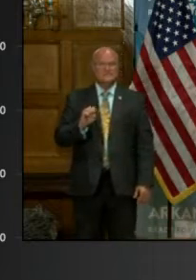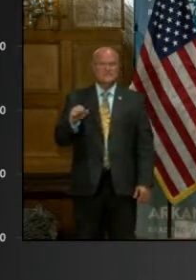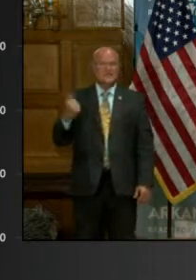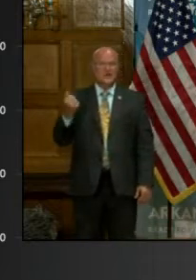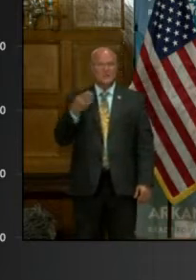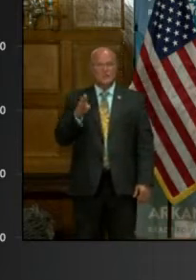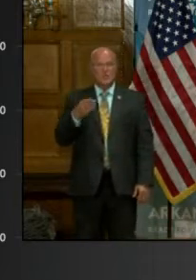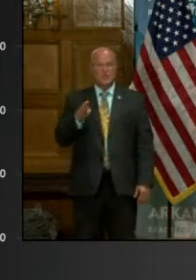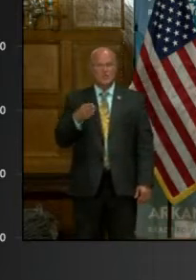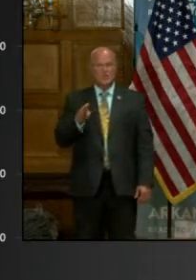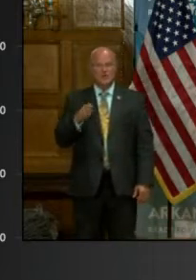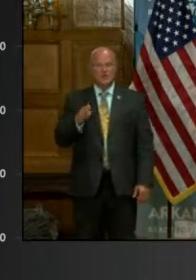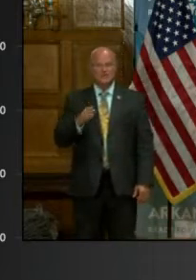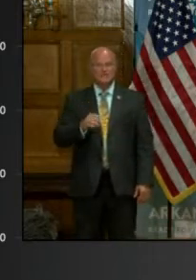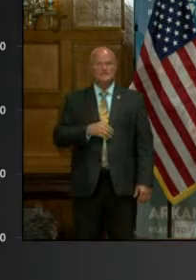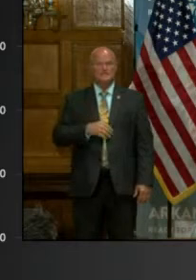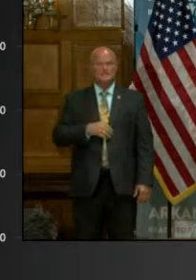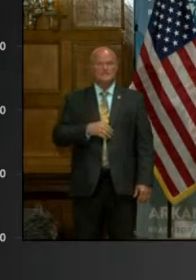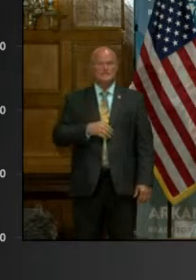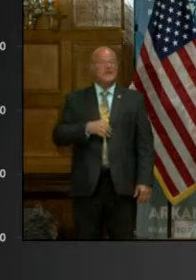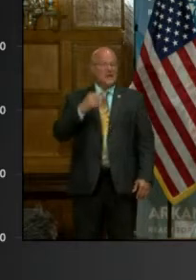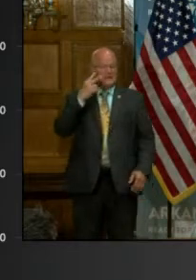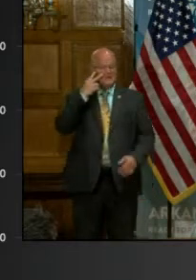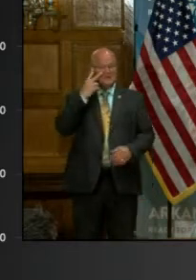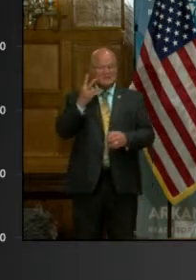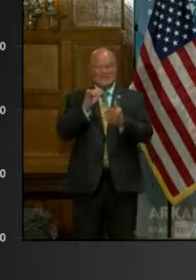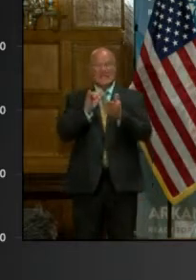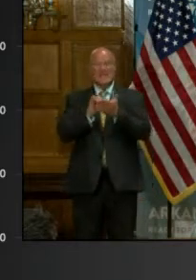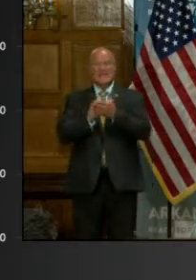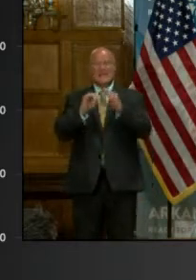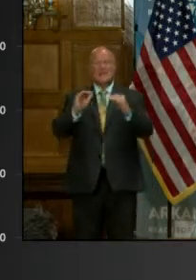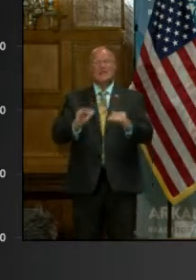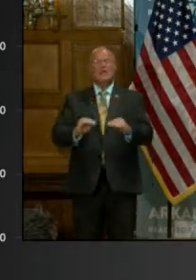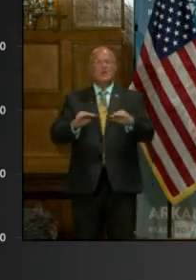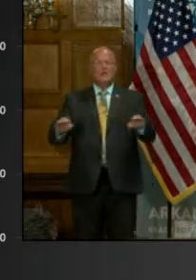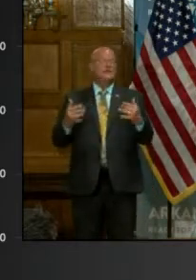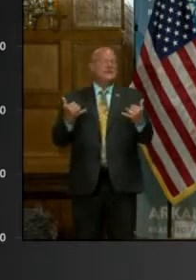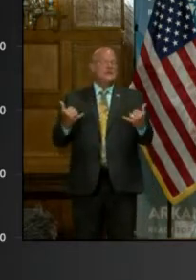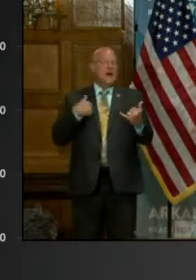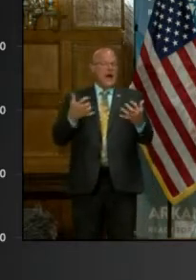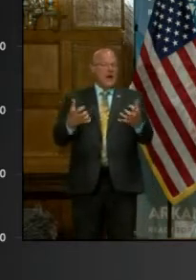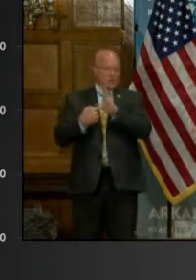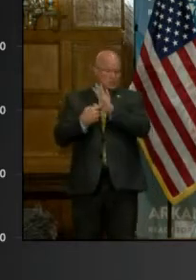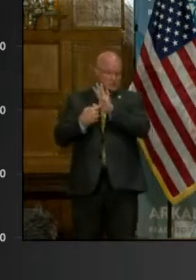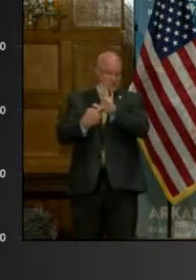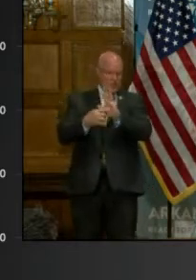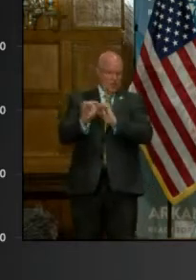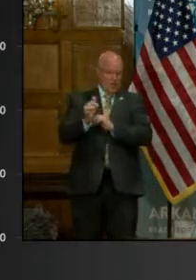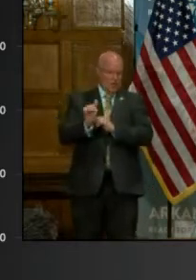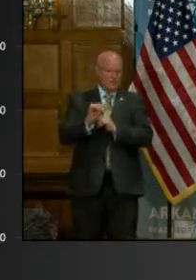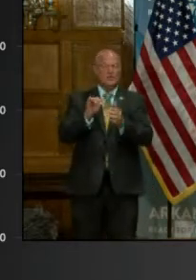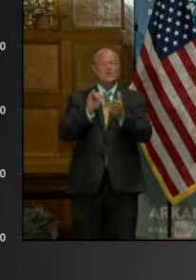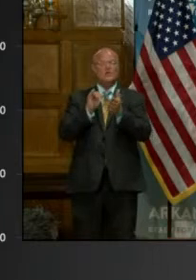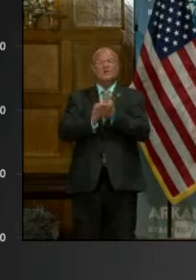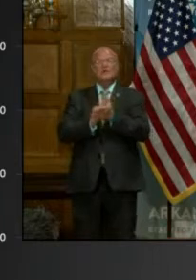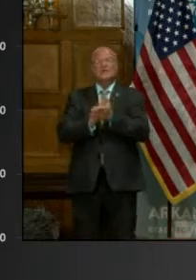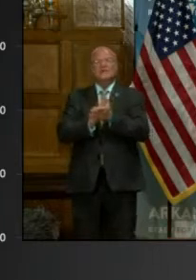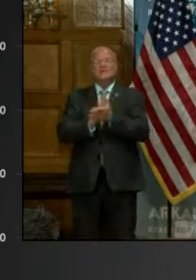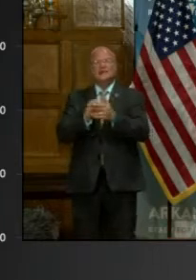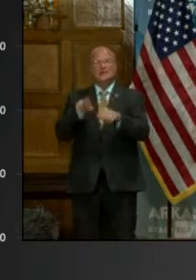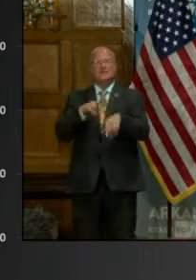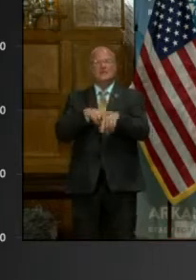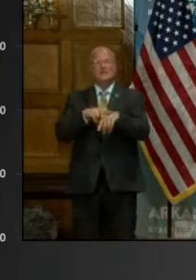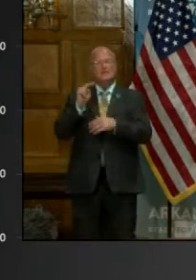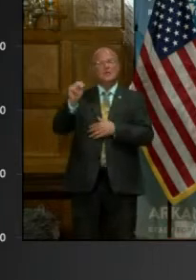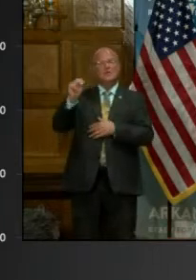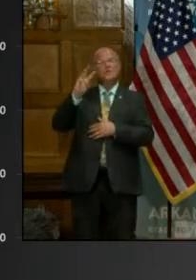other blue, and you can see that that's at a low level. Now what I wanted to point out also is that, of course